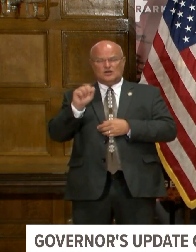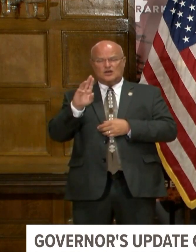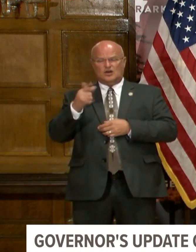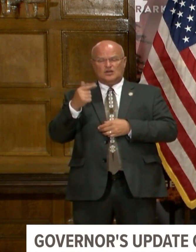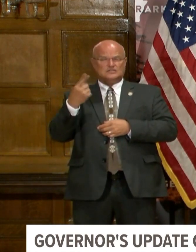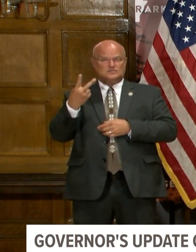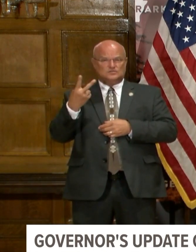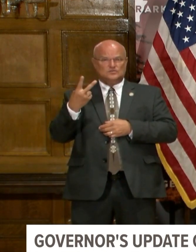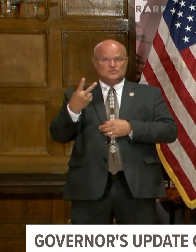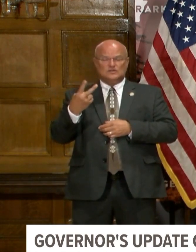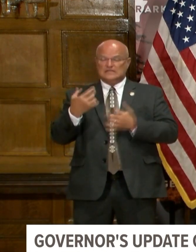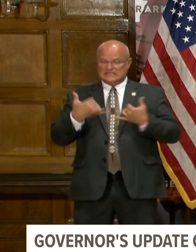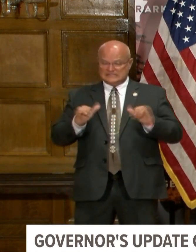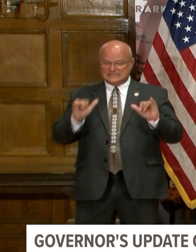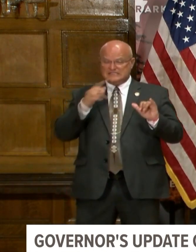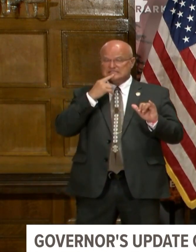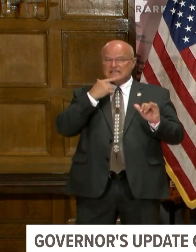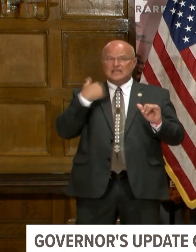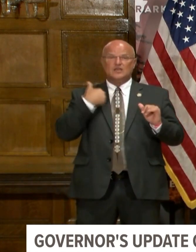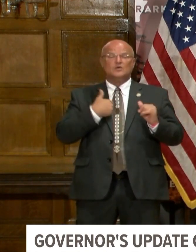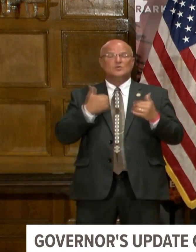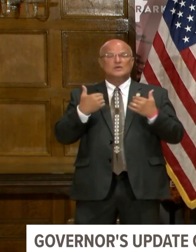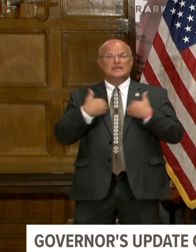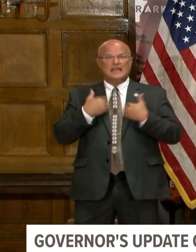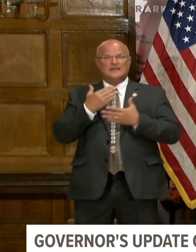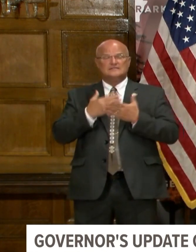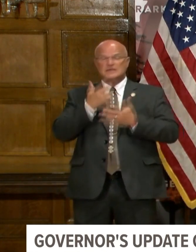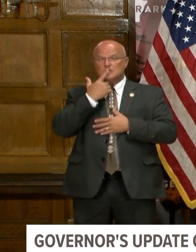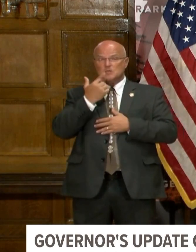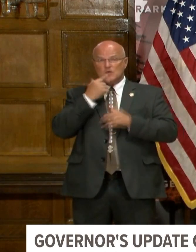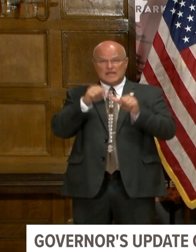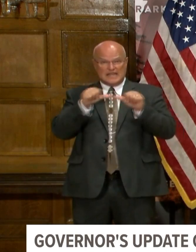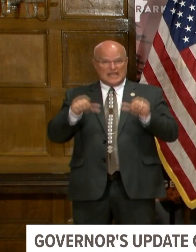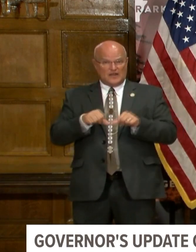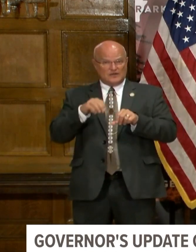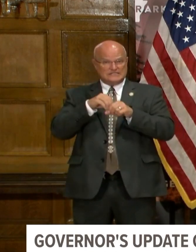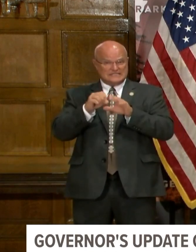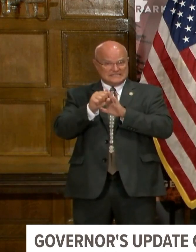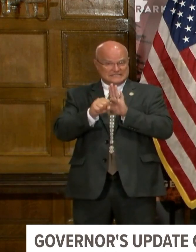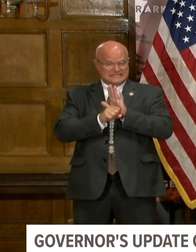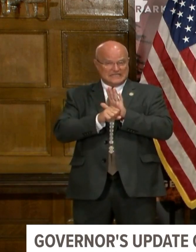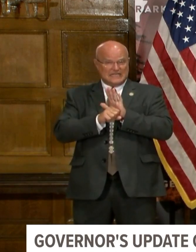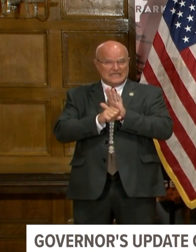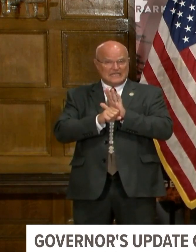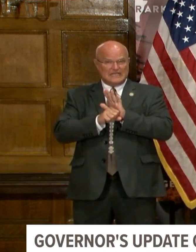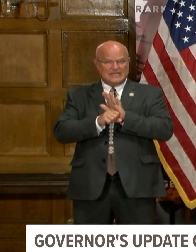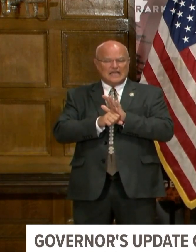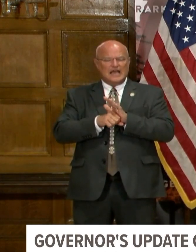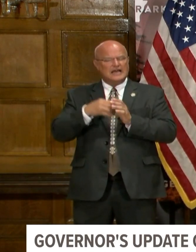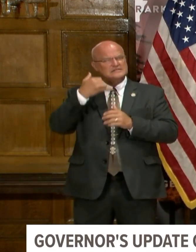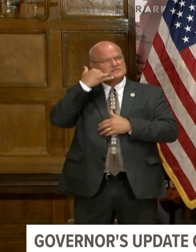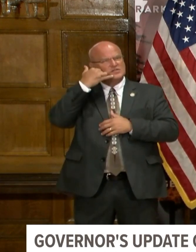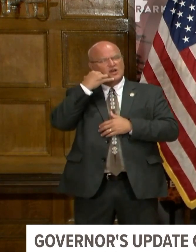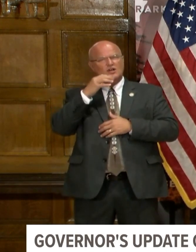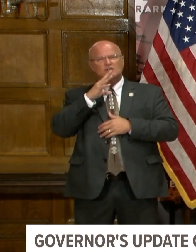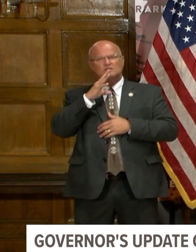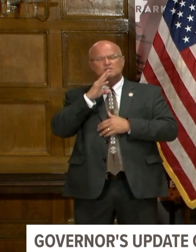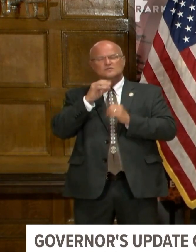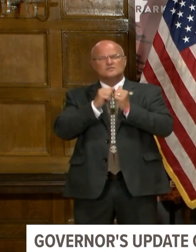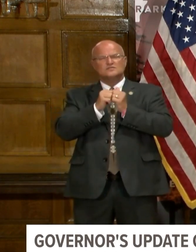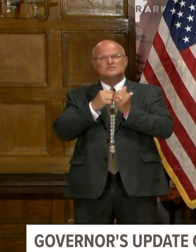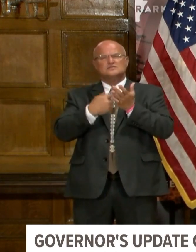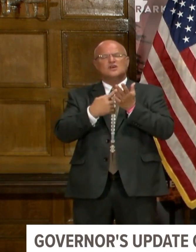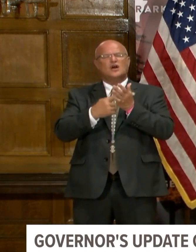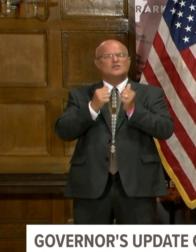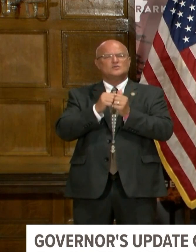still indicated that we have some red areas in our state, I talked to Dr. Burks. We reviewed